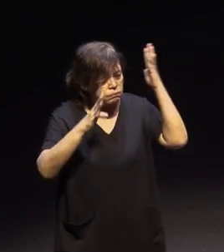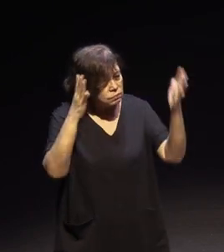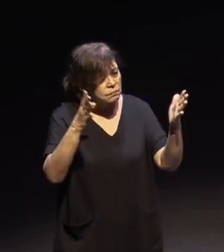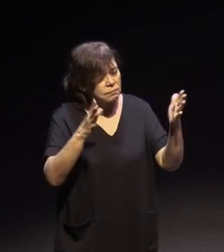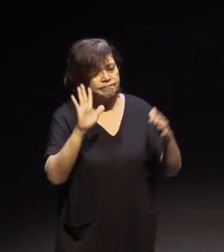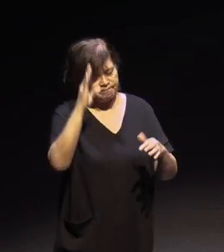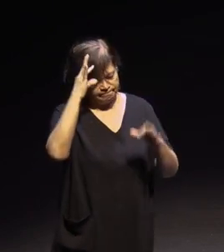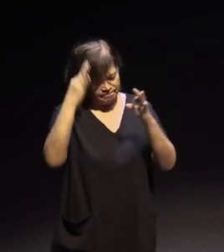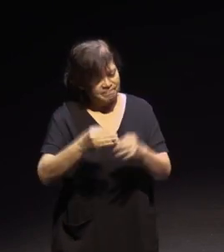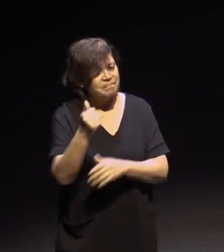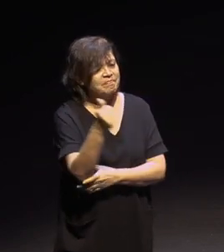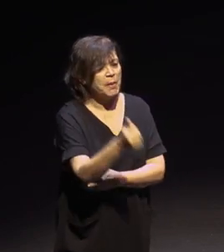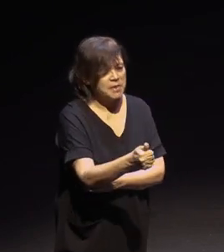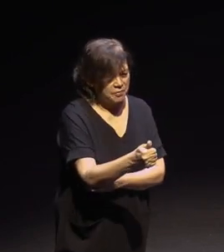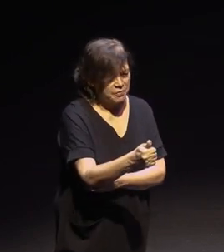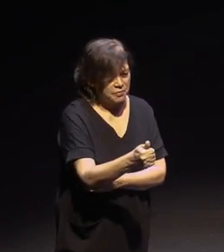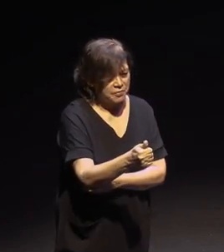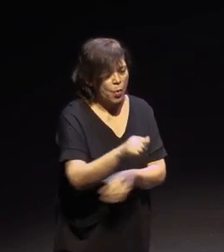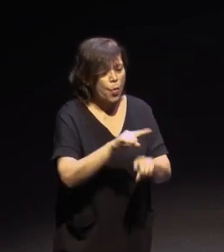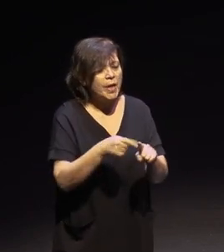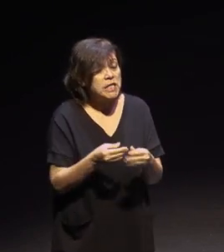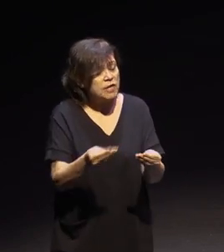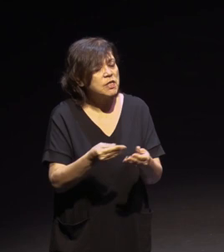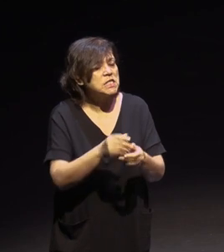make their own decisions when, you know, given the space to.